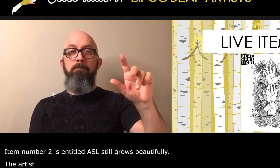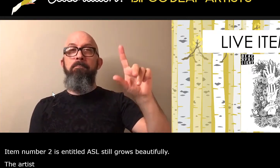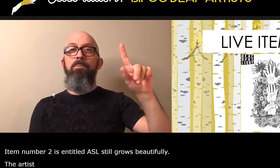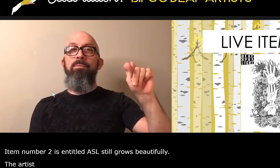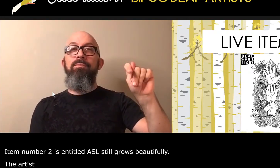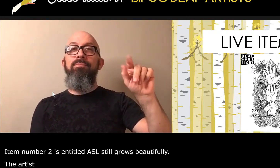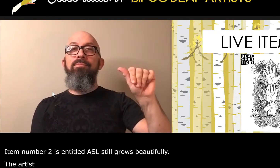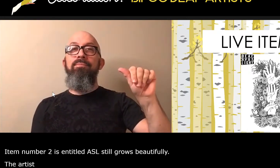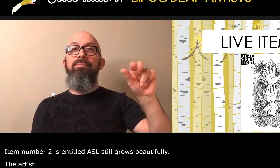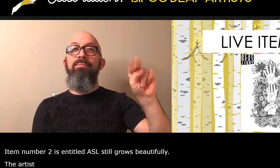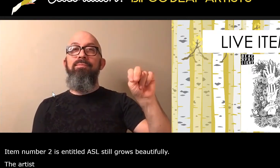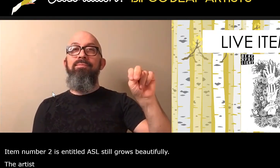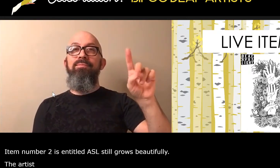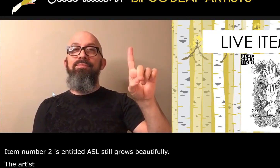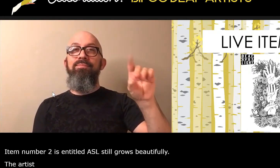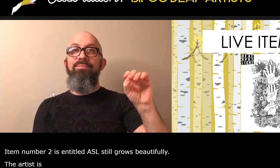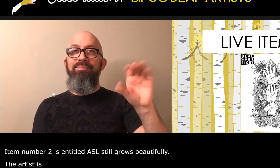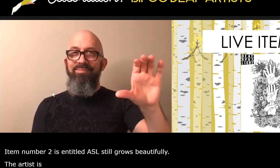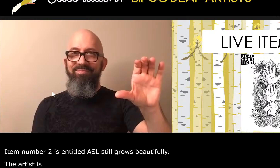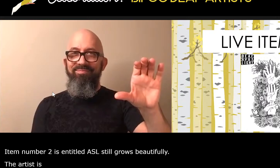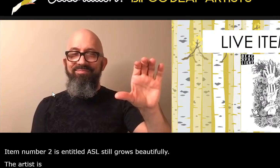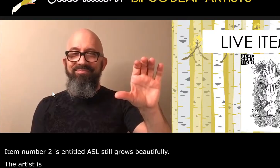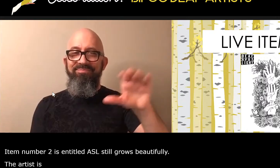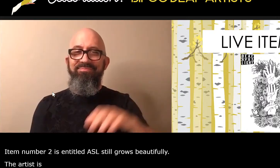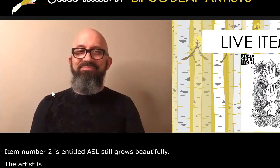is Jenny Tandock.